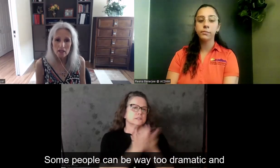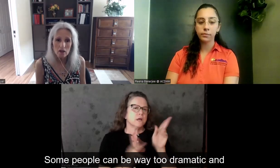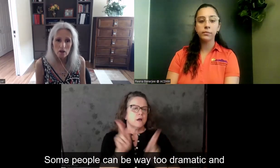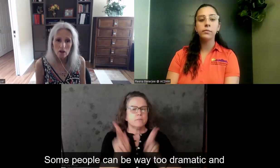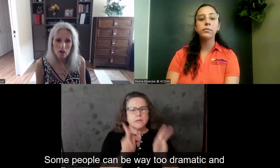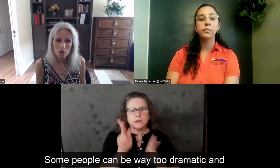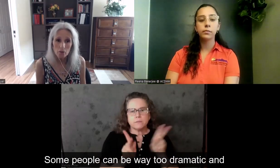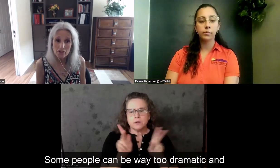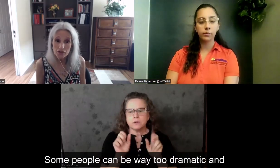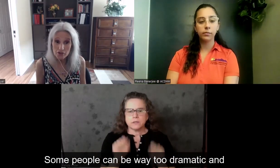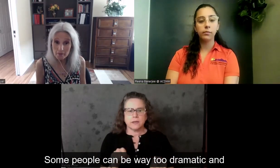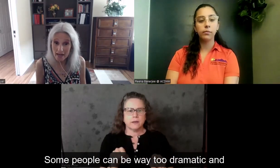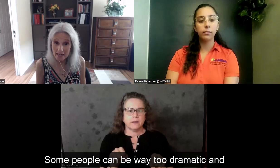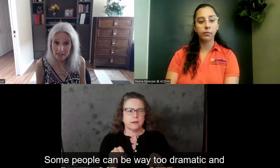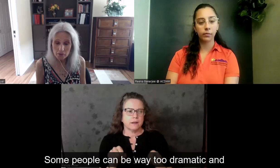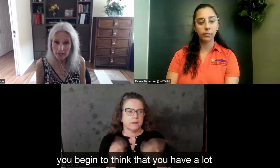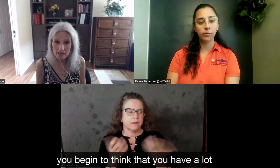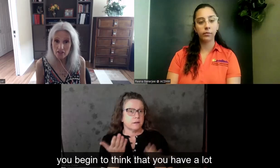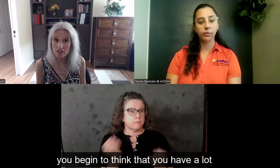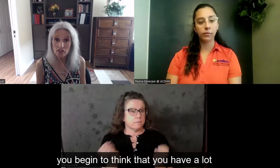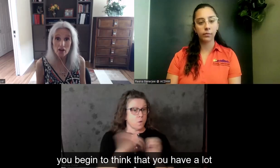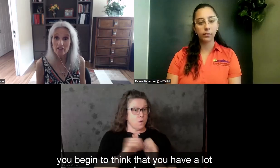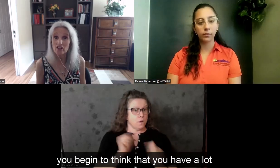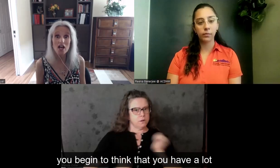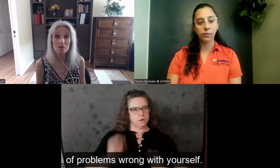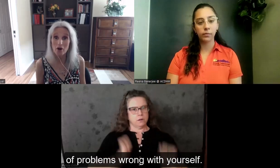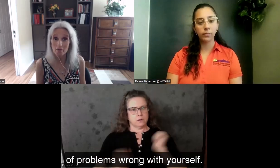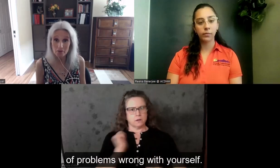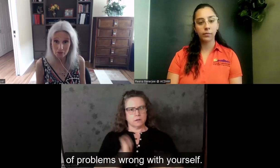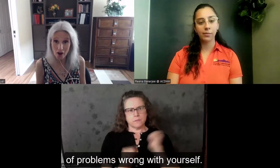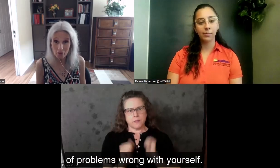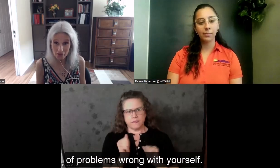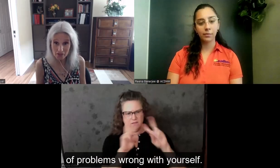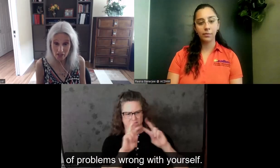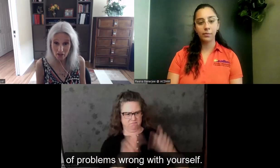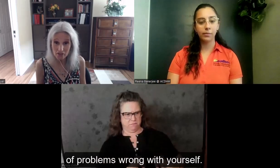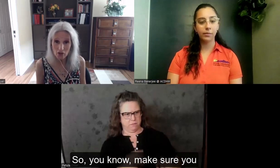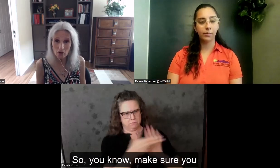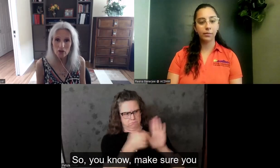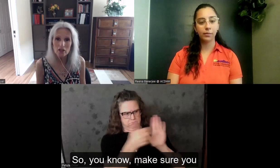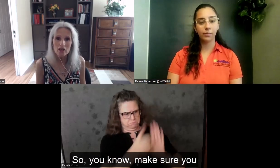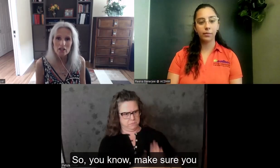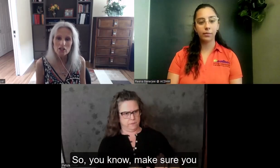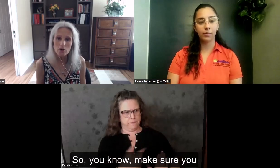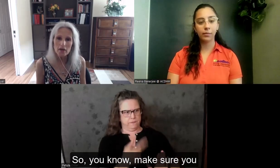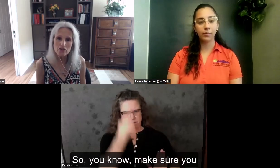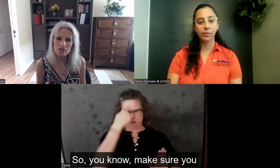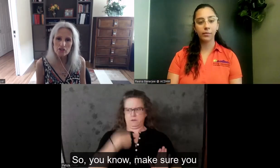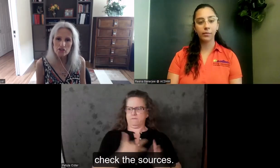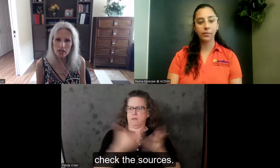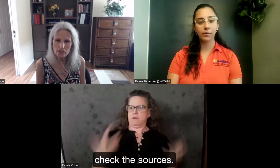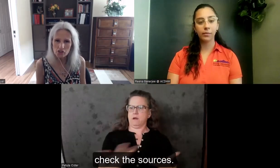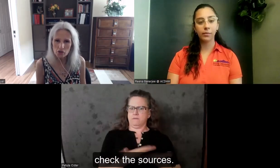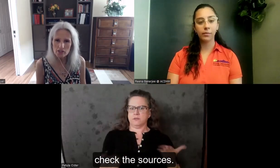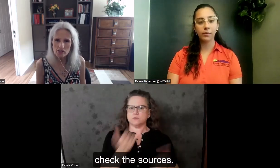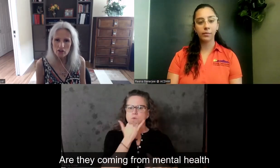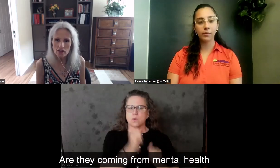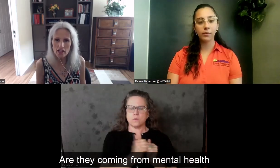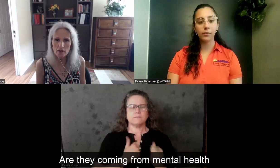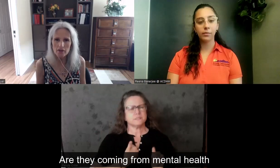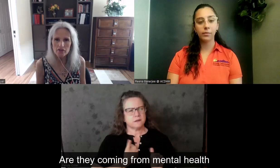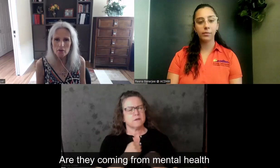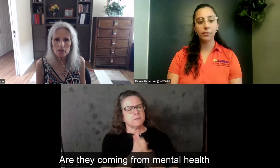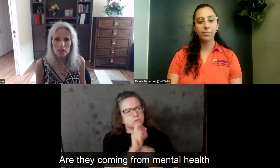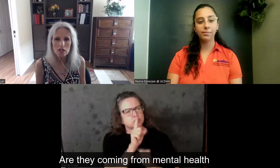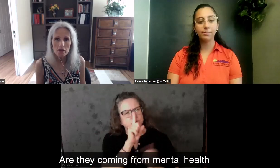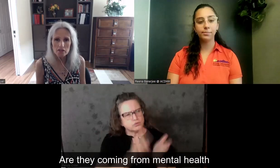be way too dramatic, and you begin to think that you have a lot of problems wrong with yourself. So, make sure you check the sources. Are they